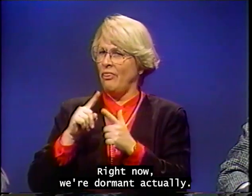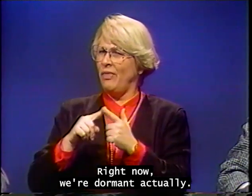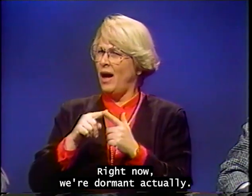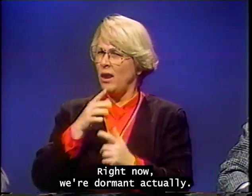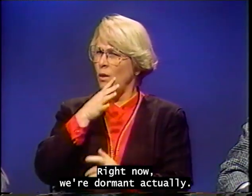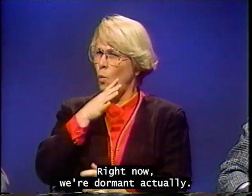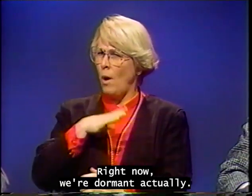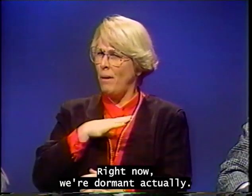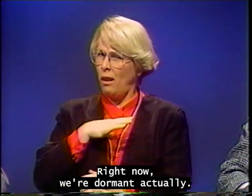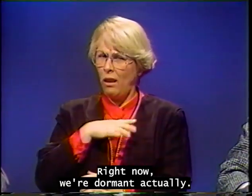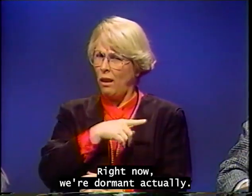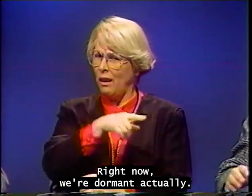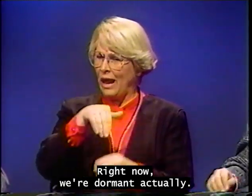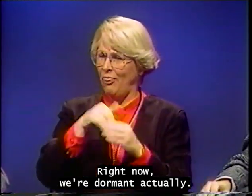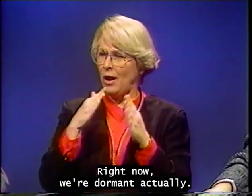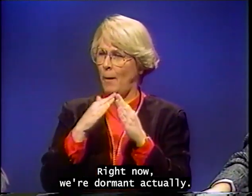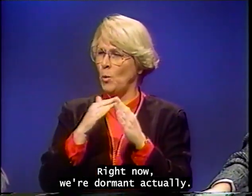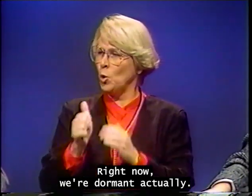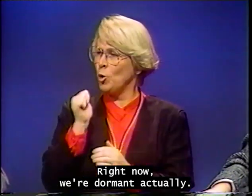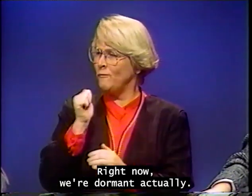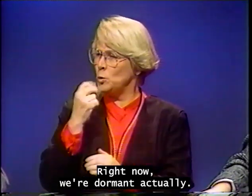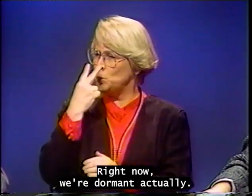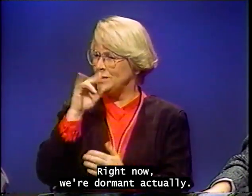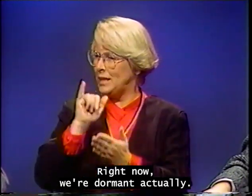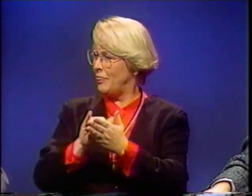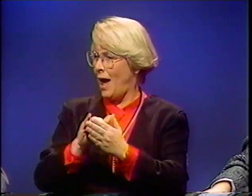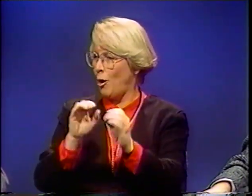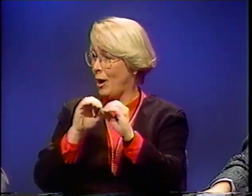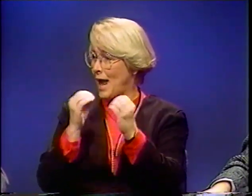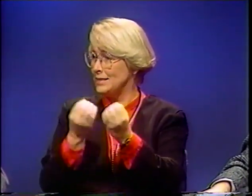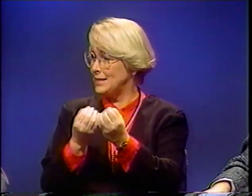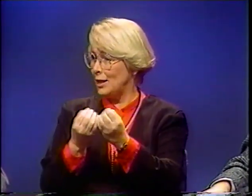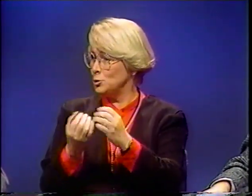we're dormant, actually.